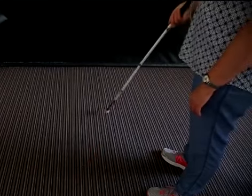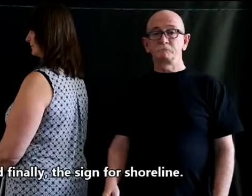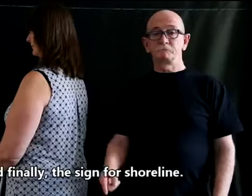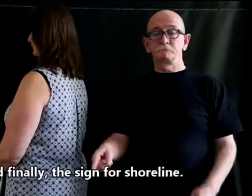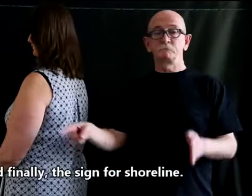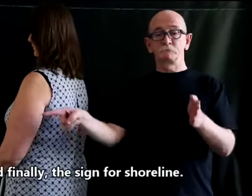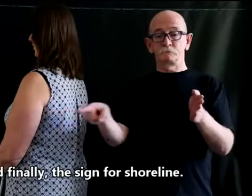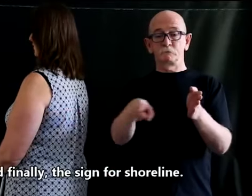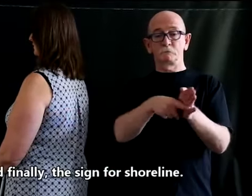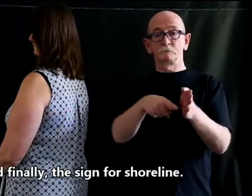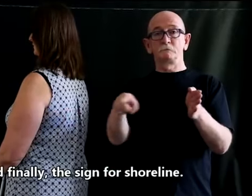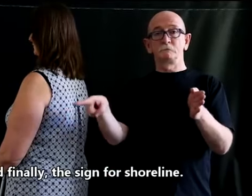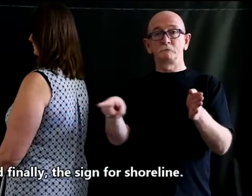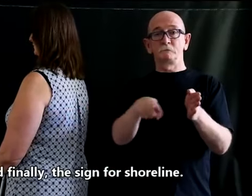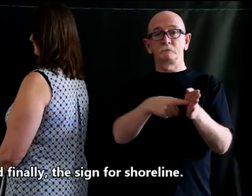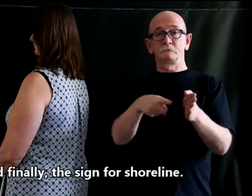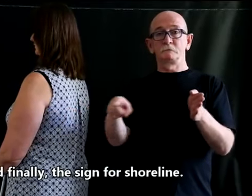And finally, the sign for shoreline